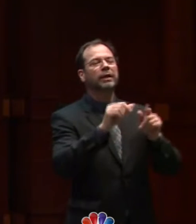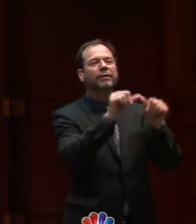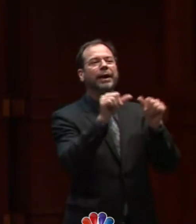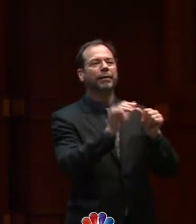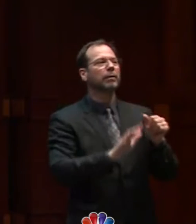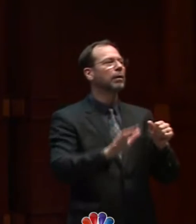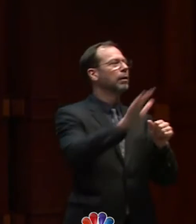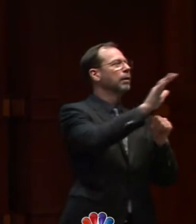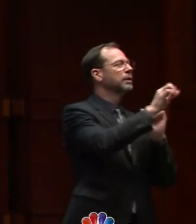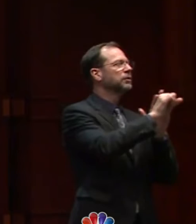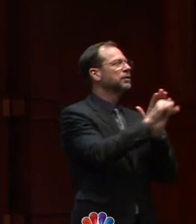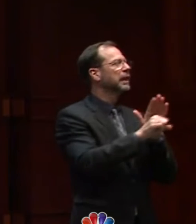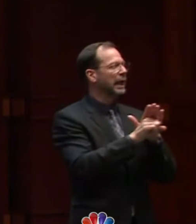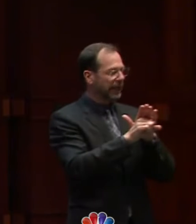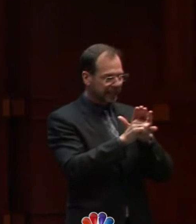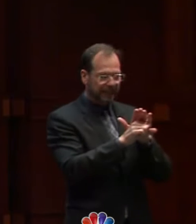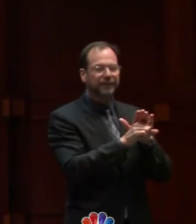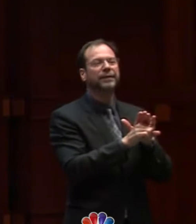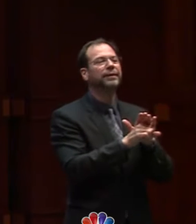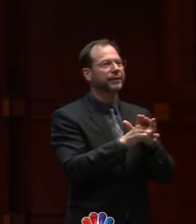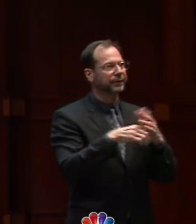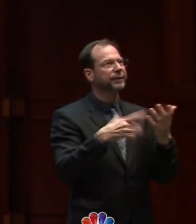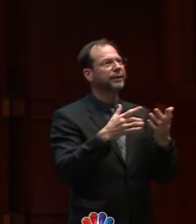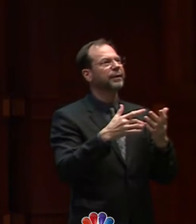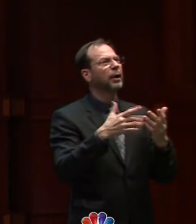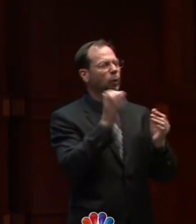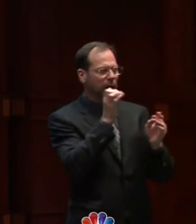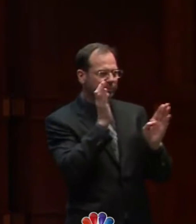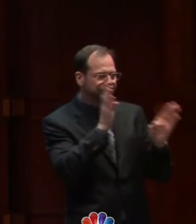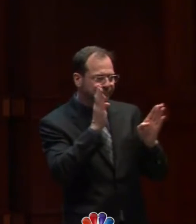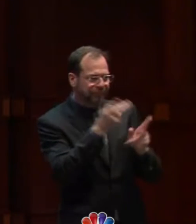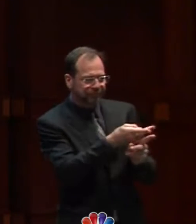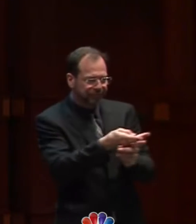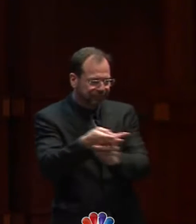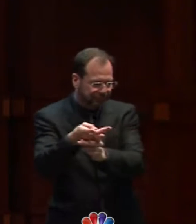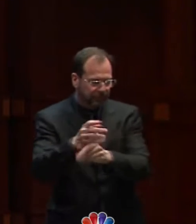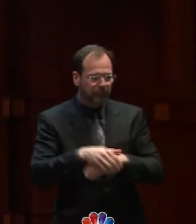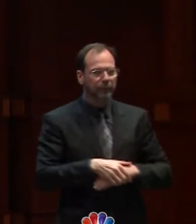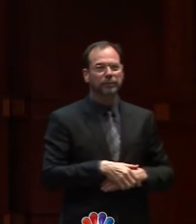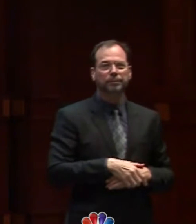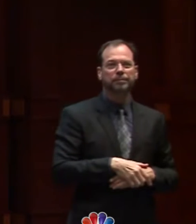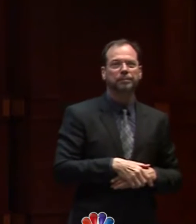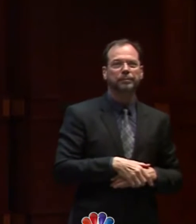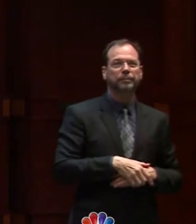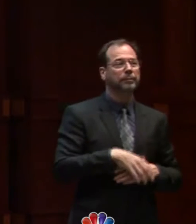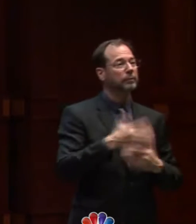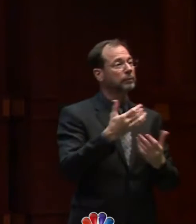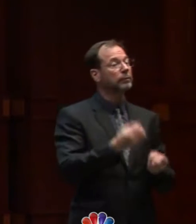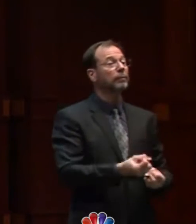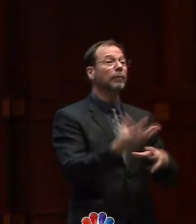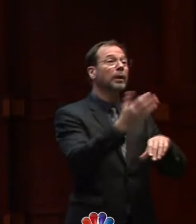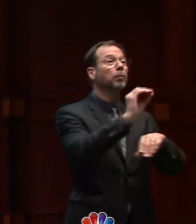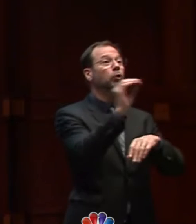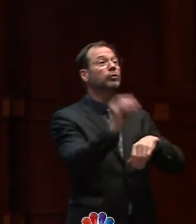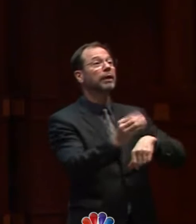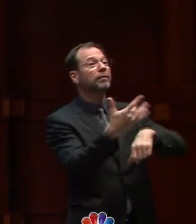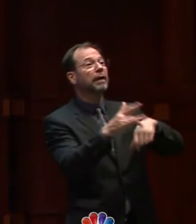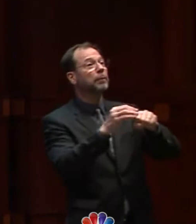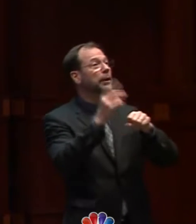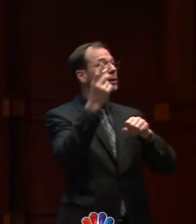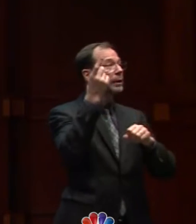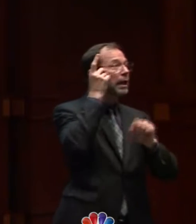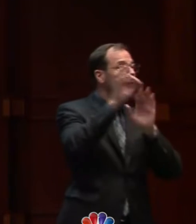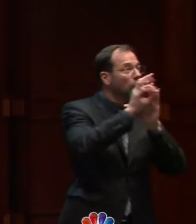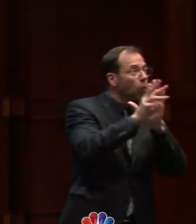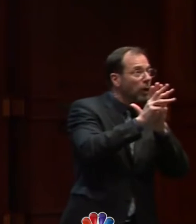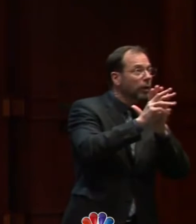of the state that provide for the care that you're gonna see here. And so, as you can see, the percent available beds in the Dallas-Fort Worth